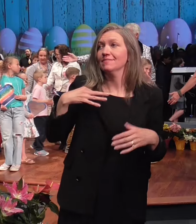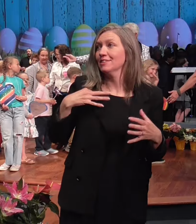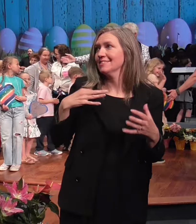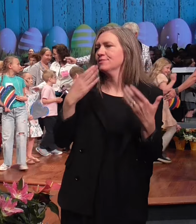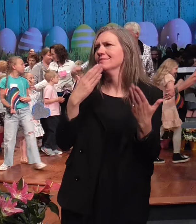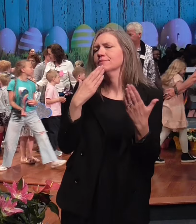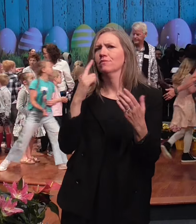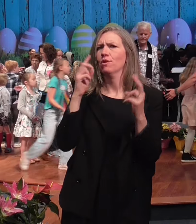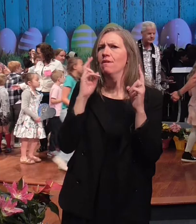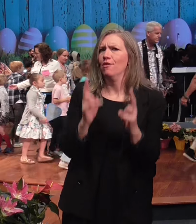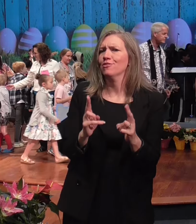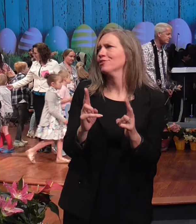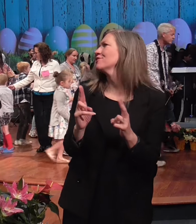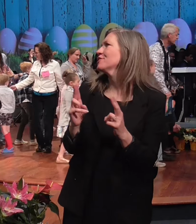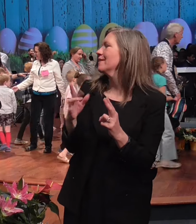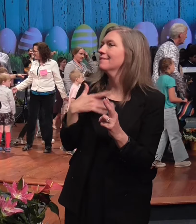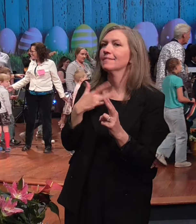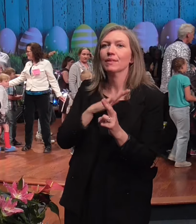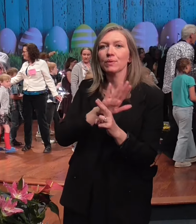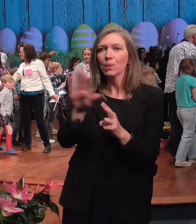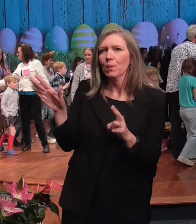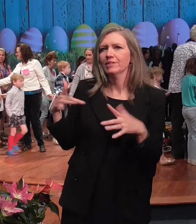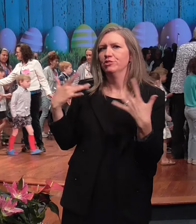honor and feel your shine.